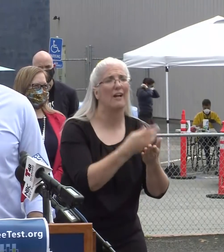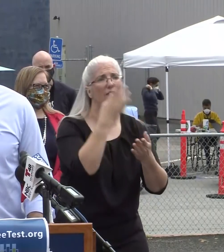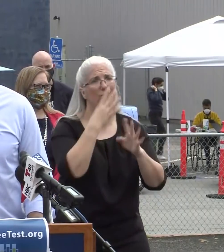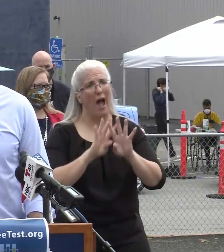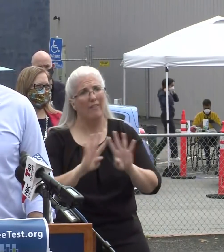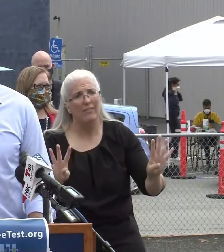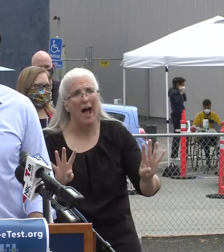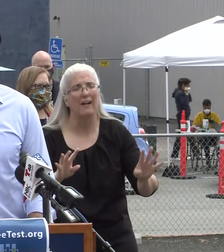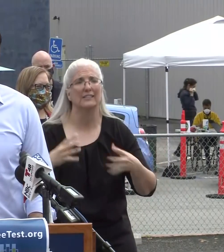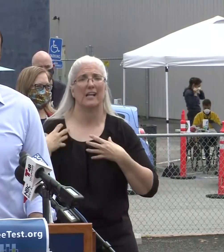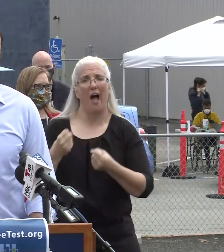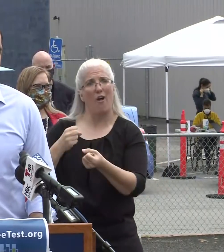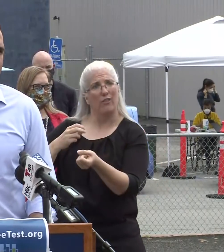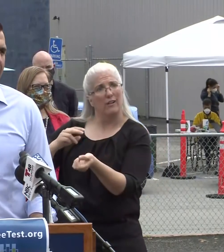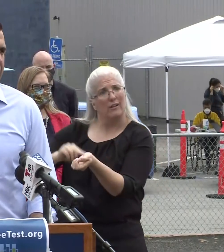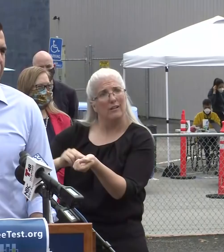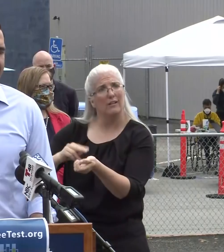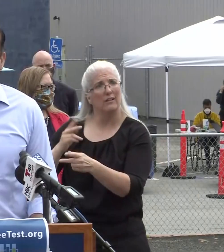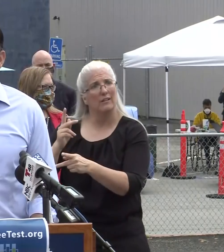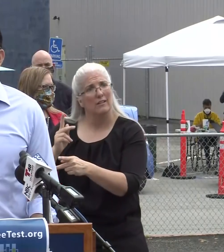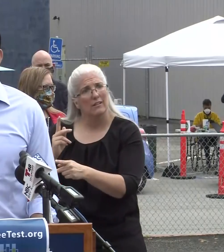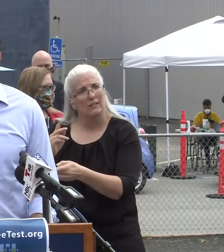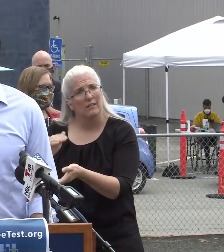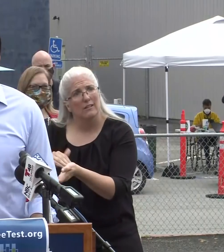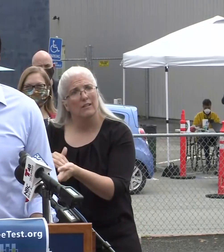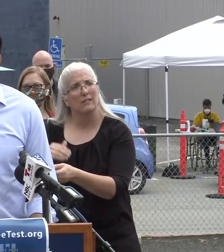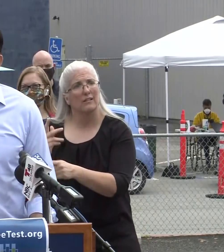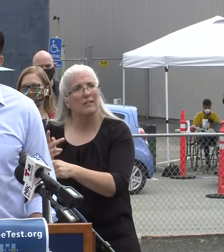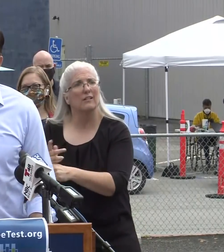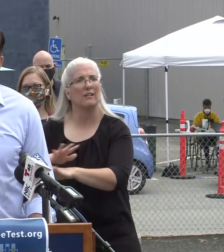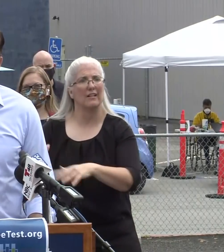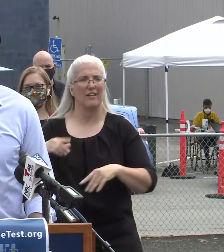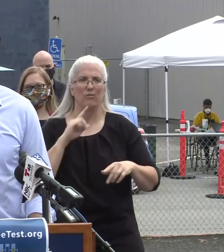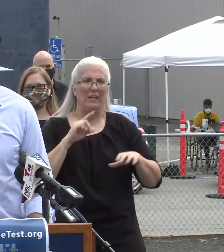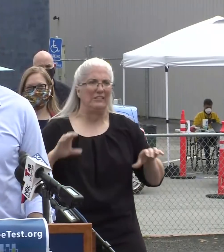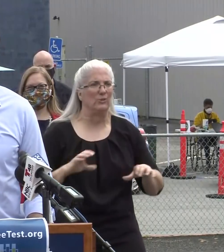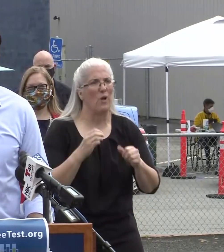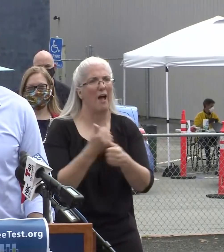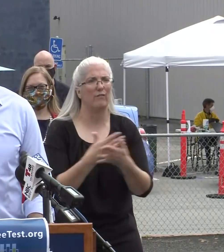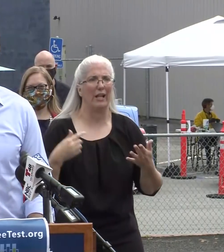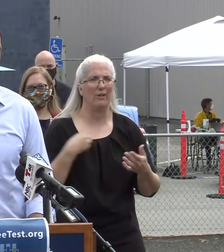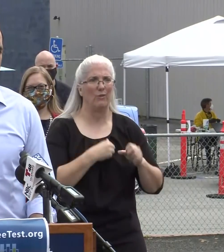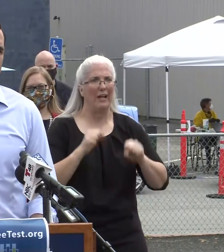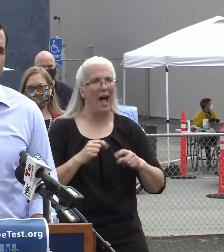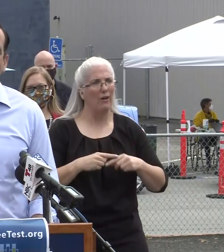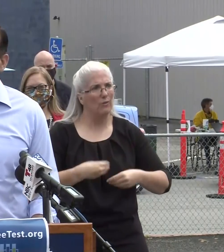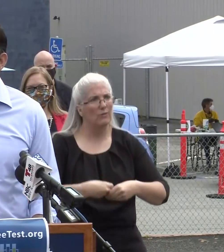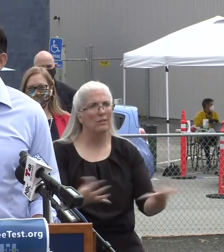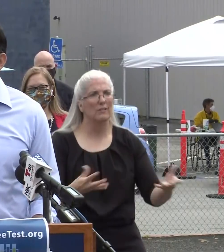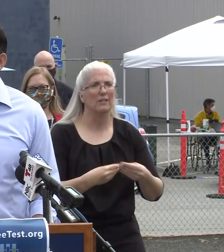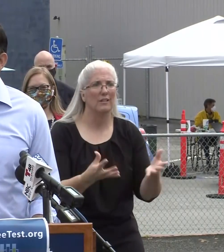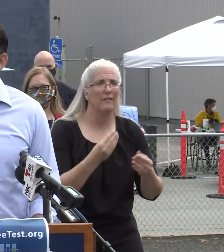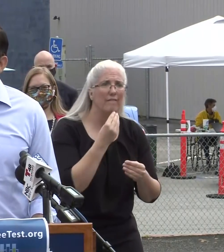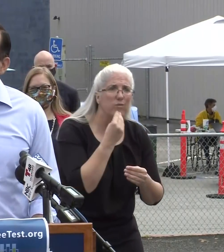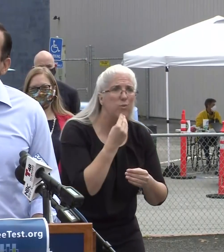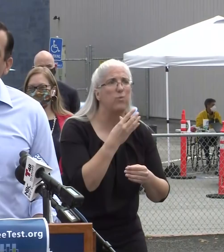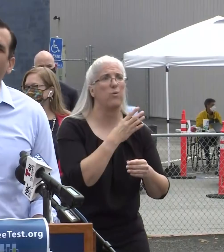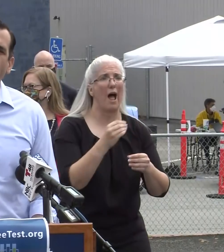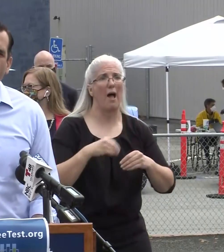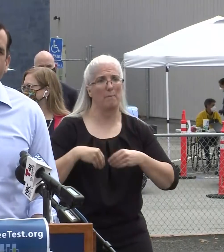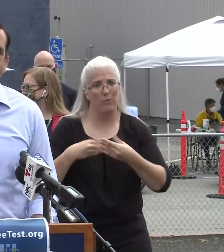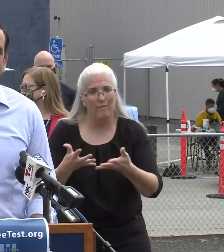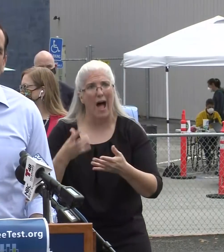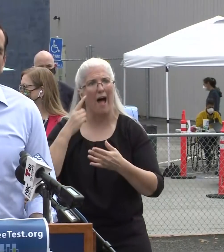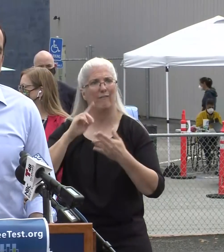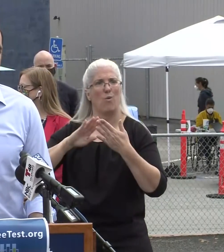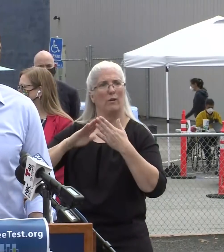workers. They're doing all that they possibly can to put food on the table for their families and to sustain our community. And as a result, they are at